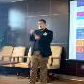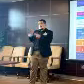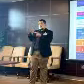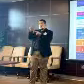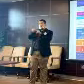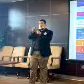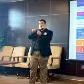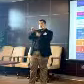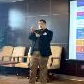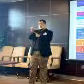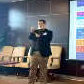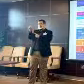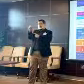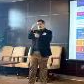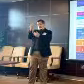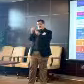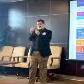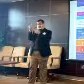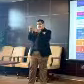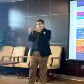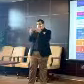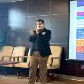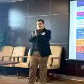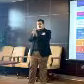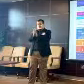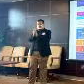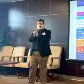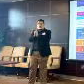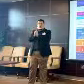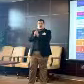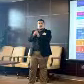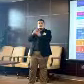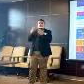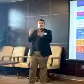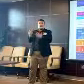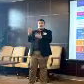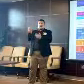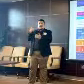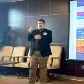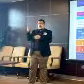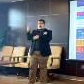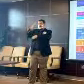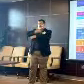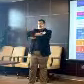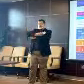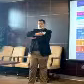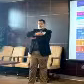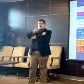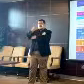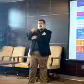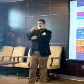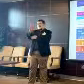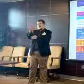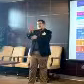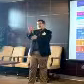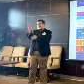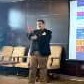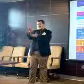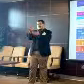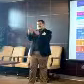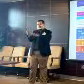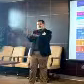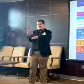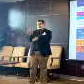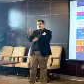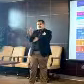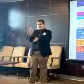20%. I'll share a little more detail on that in just a moment. Unfortunately, in the last 7 days, we've had 49 deaths across the